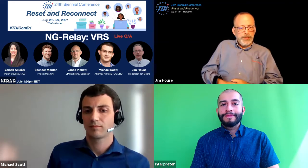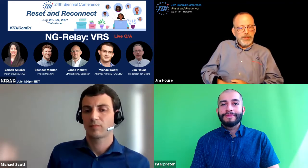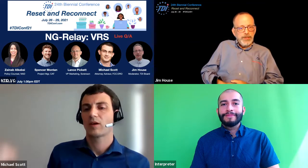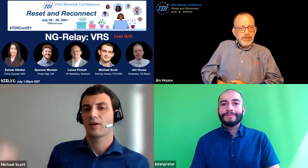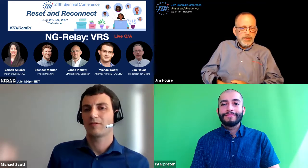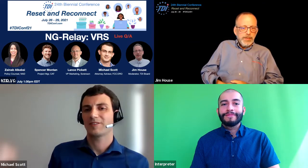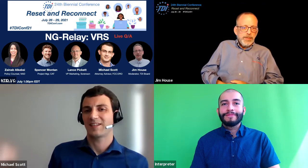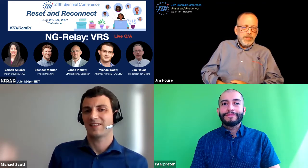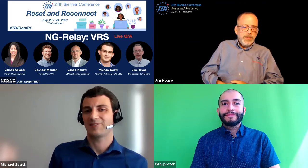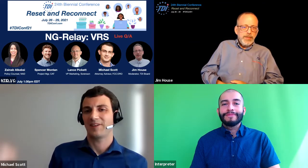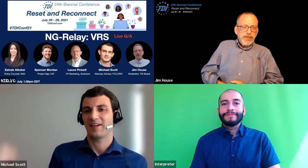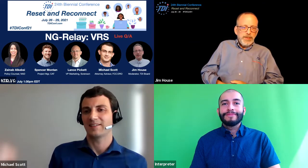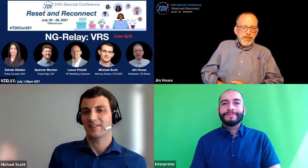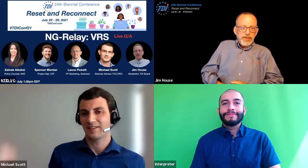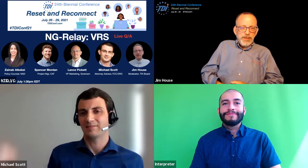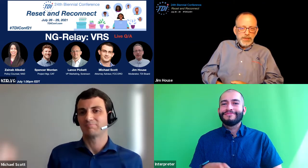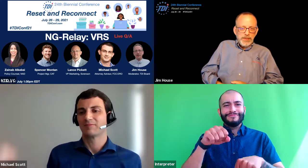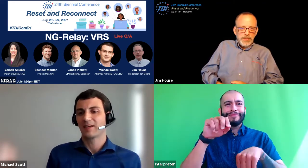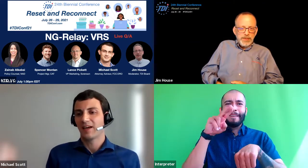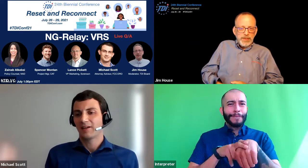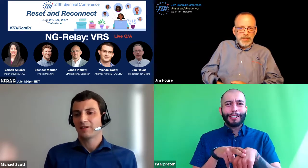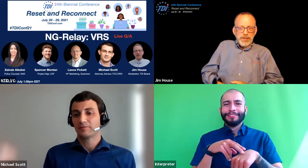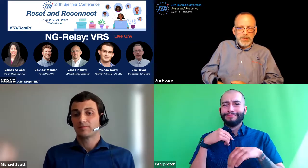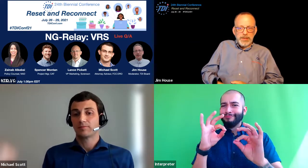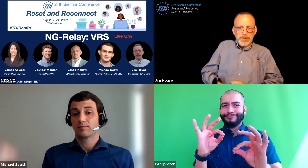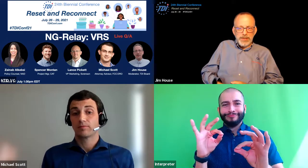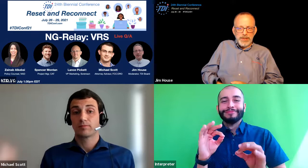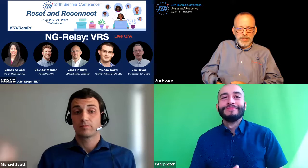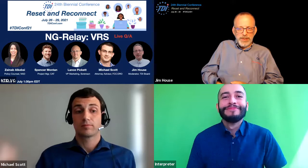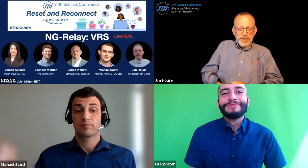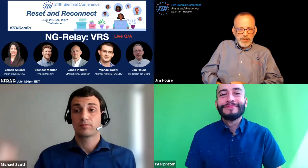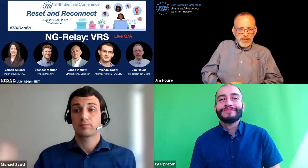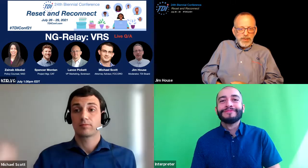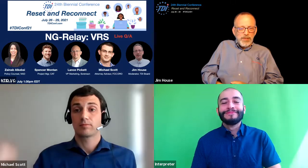right? Of course, that sounds fine. And Mike, yes.